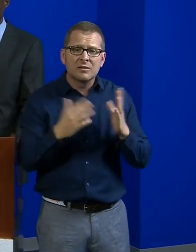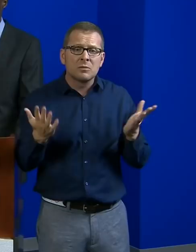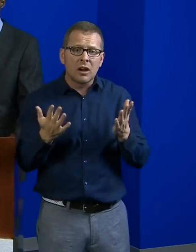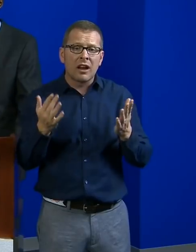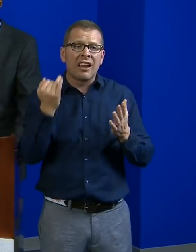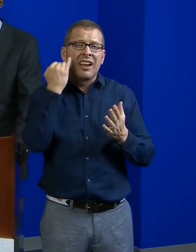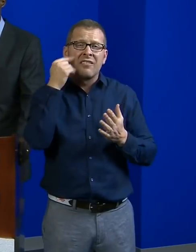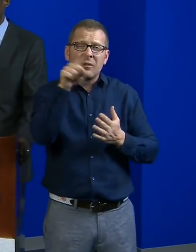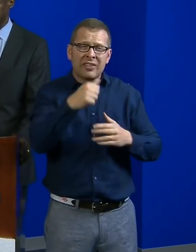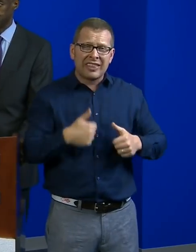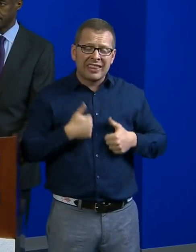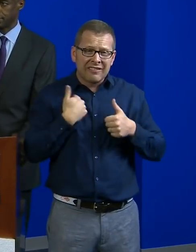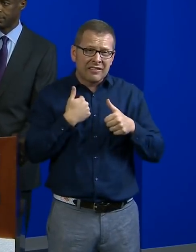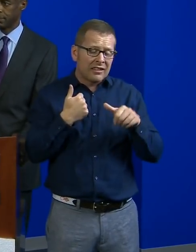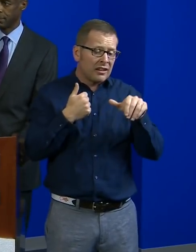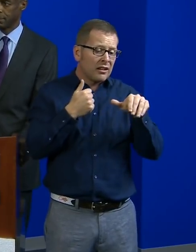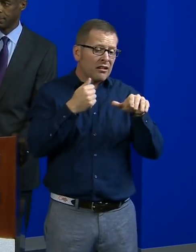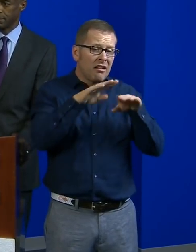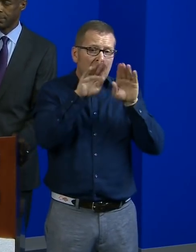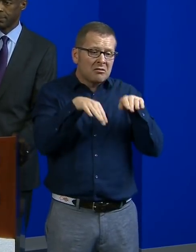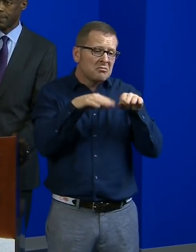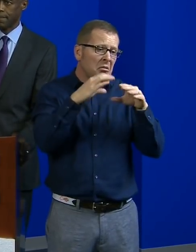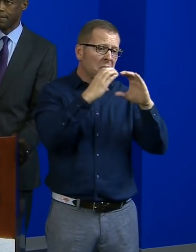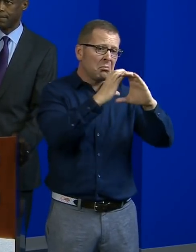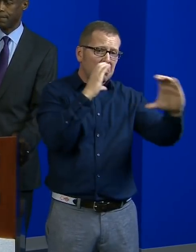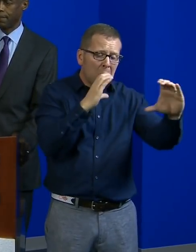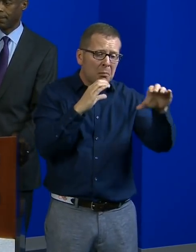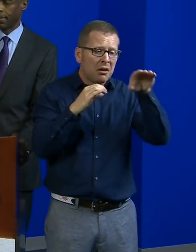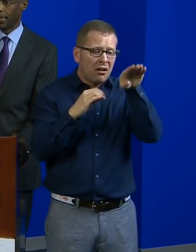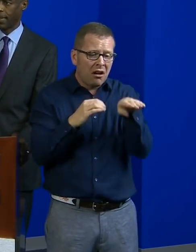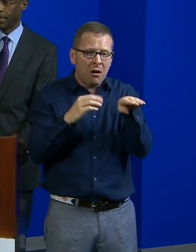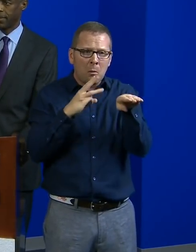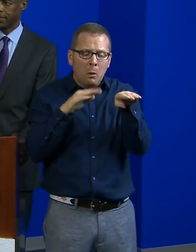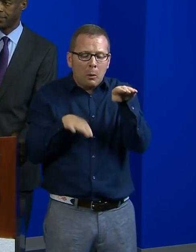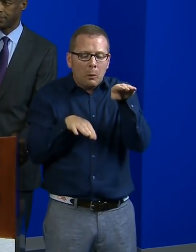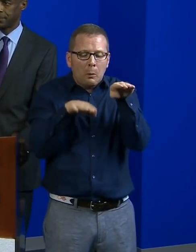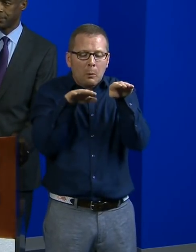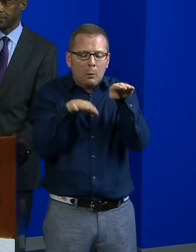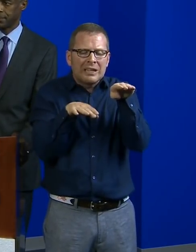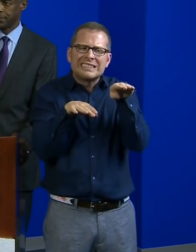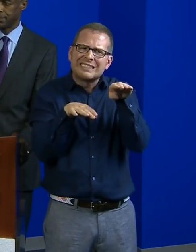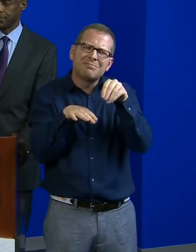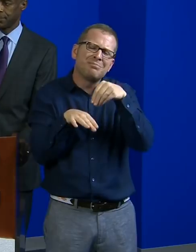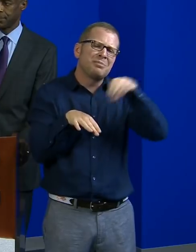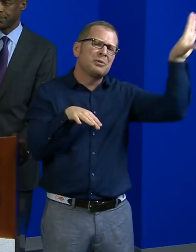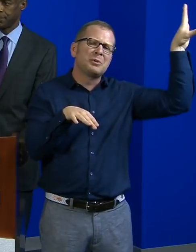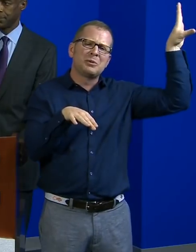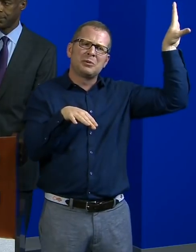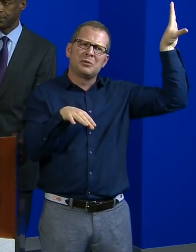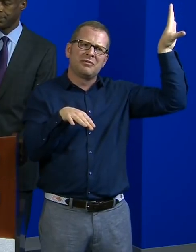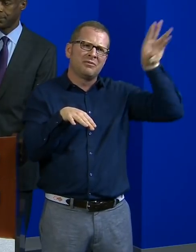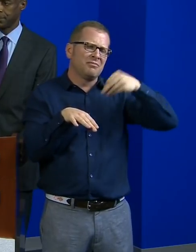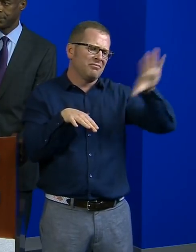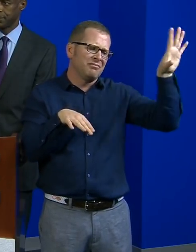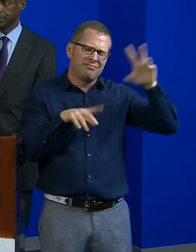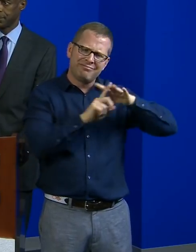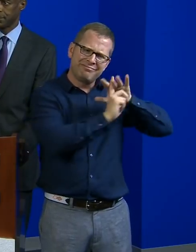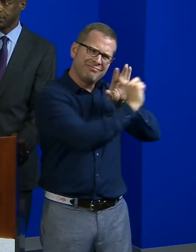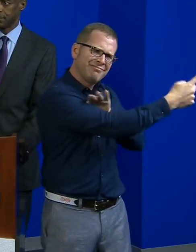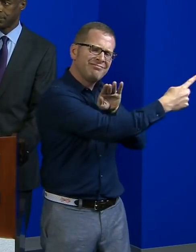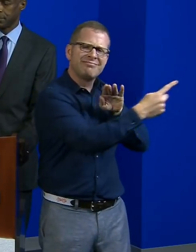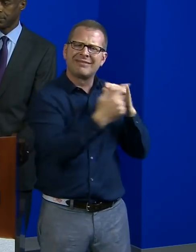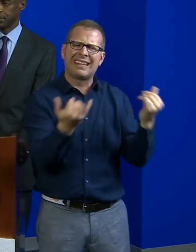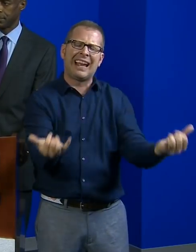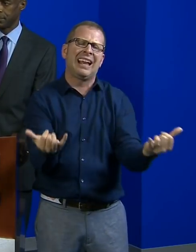area that you know is prone to flooding, please get out of that area. Try to move out of that area today, because it will